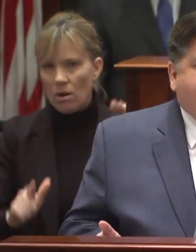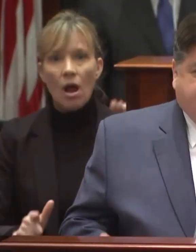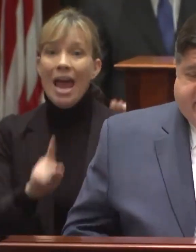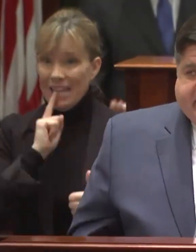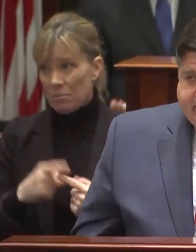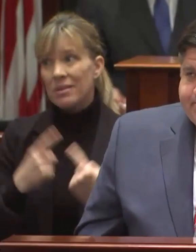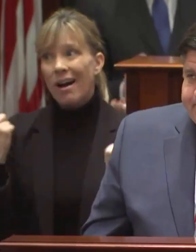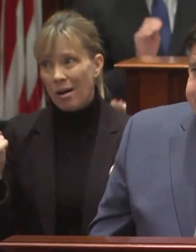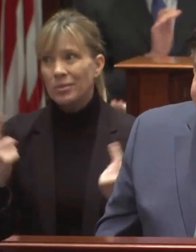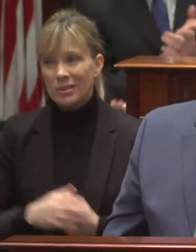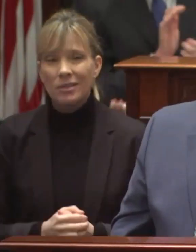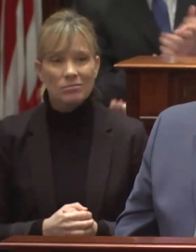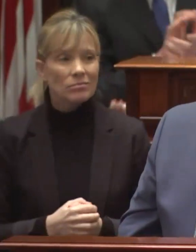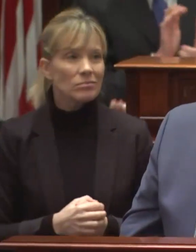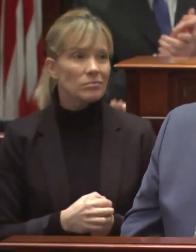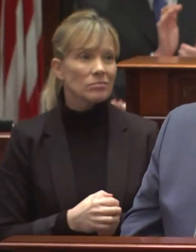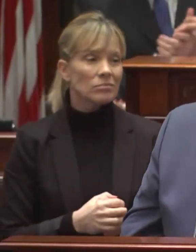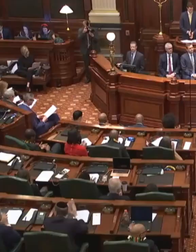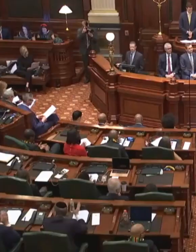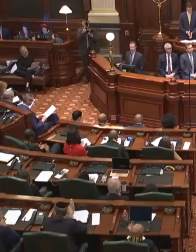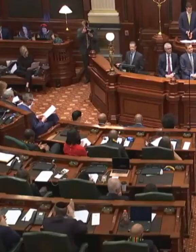Quite the opposite.